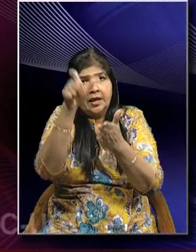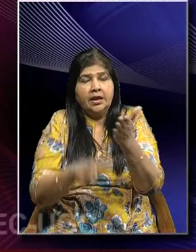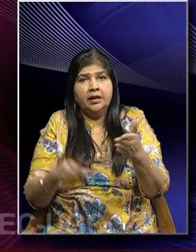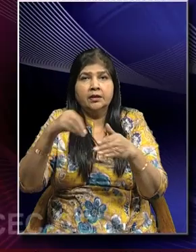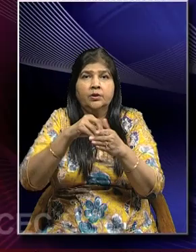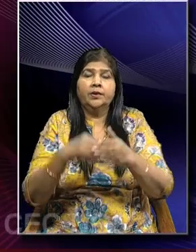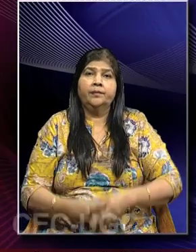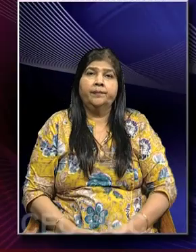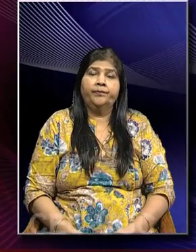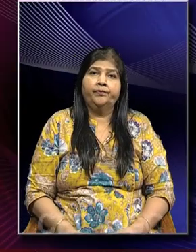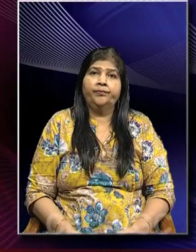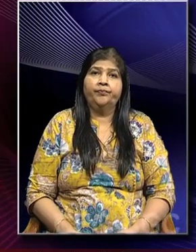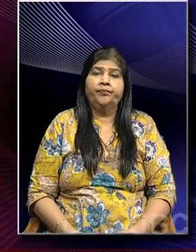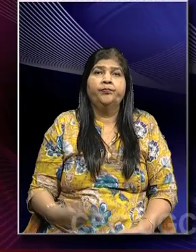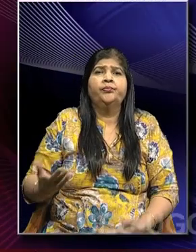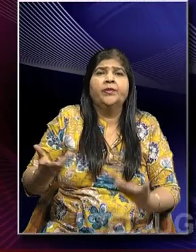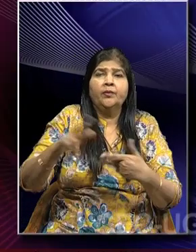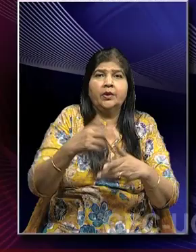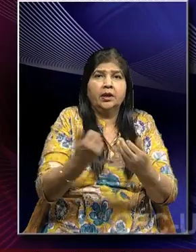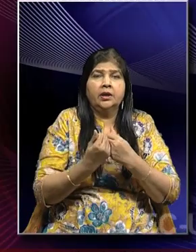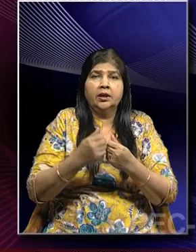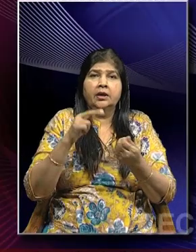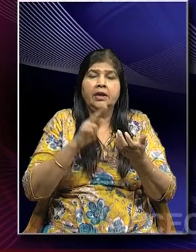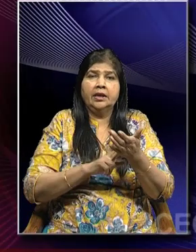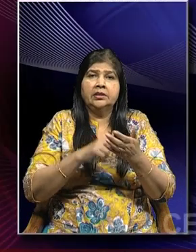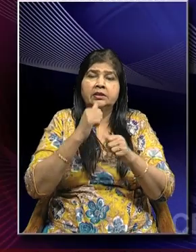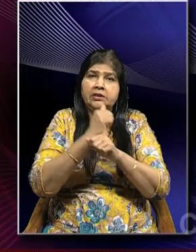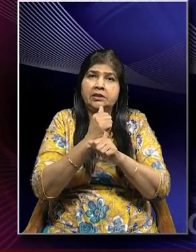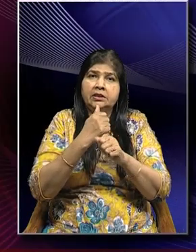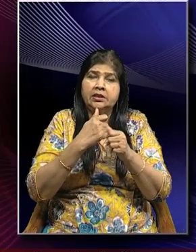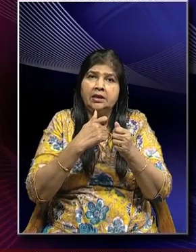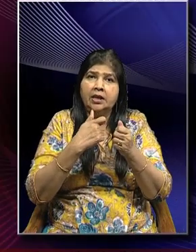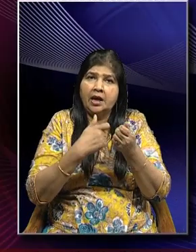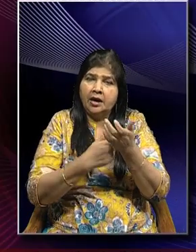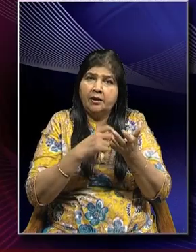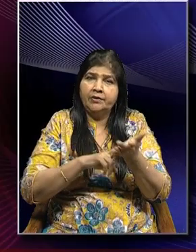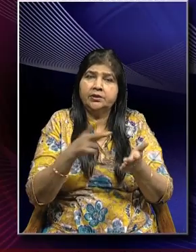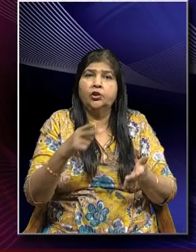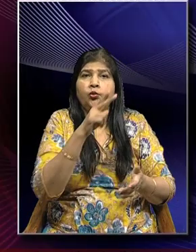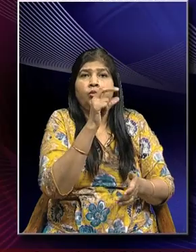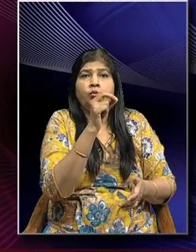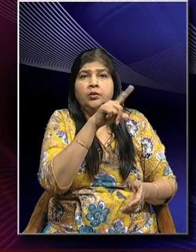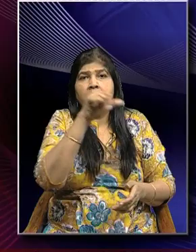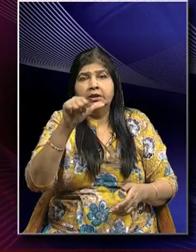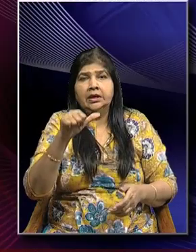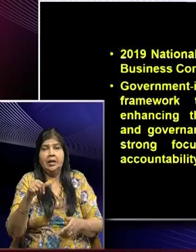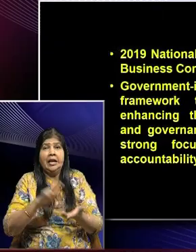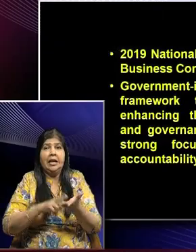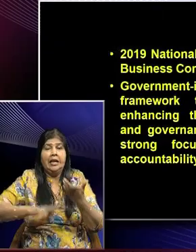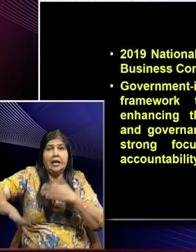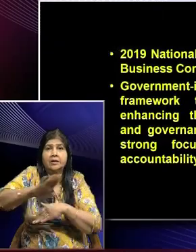equities. And eventually we got this NGRBC in 2019 only, National Guidelines